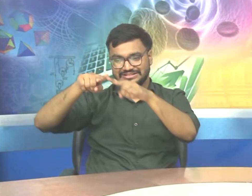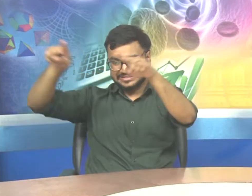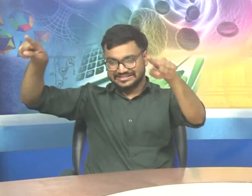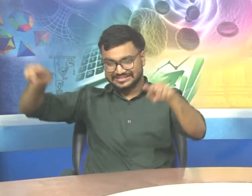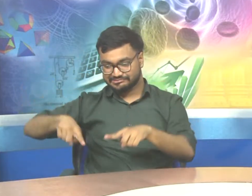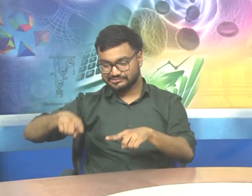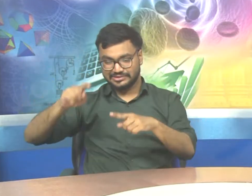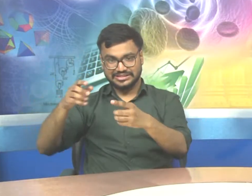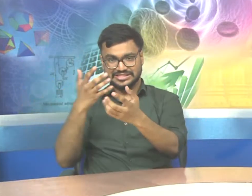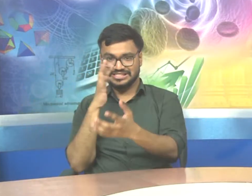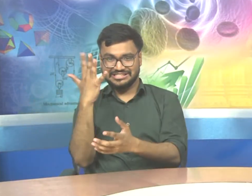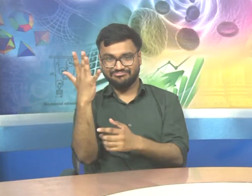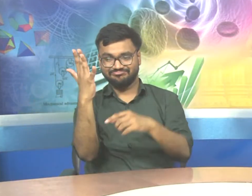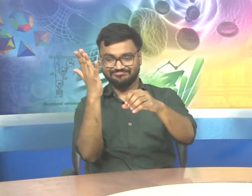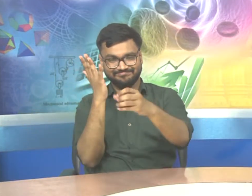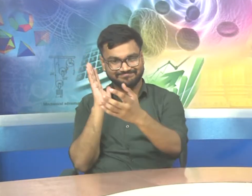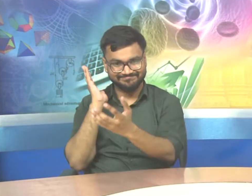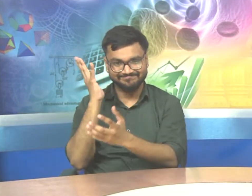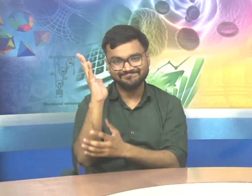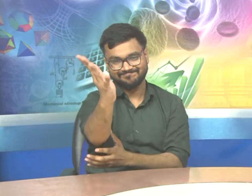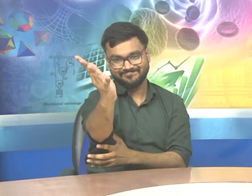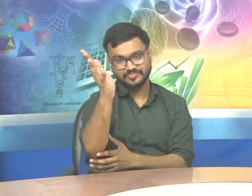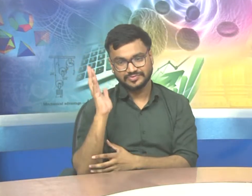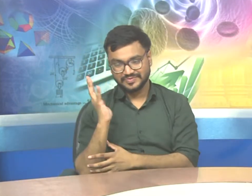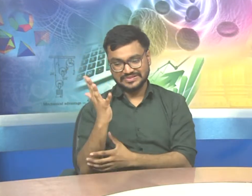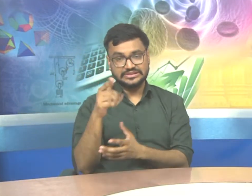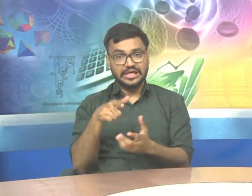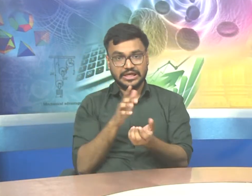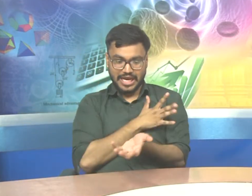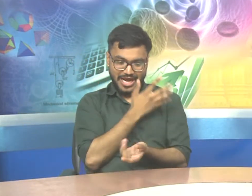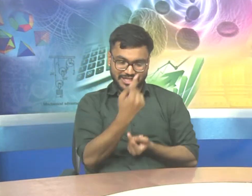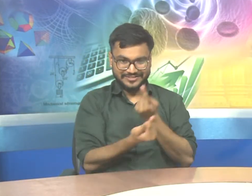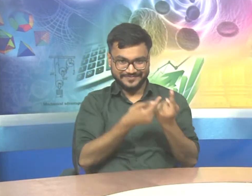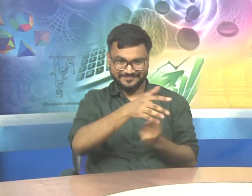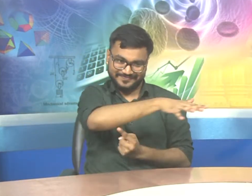and can be changed into other forms of energy,